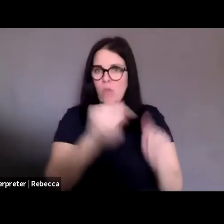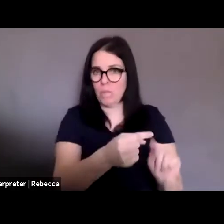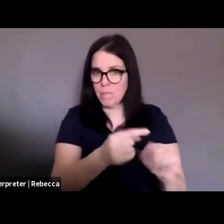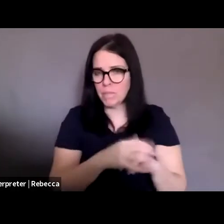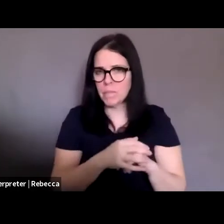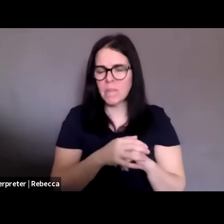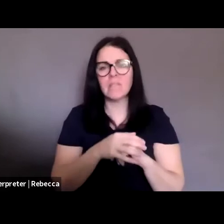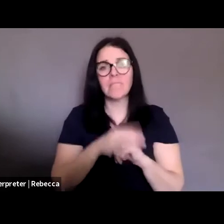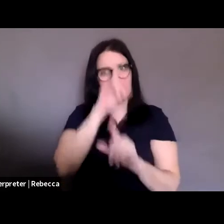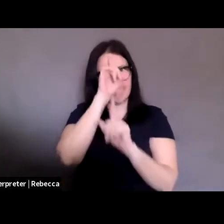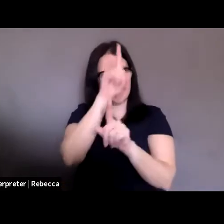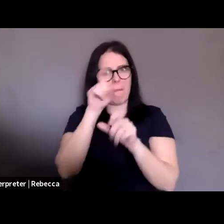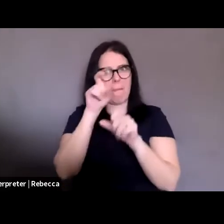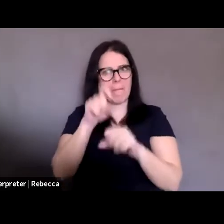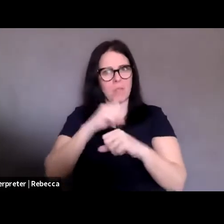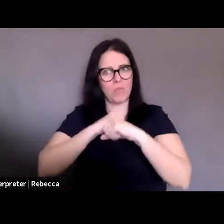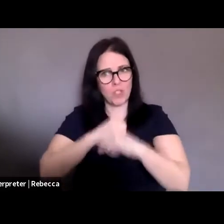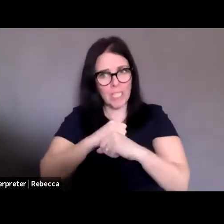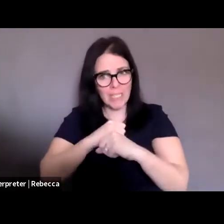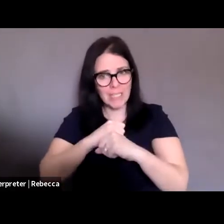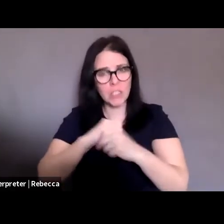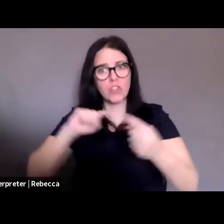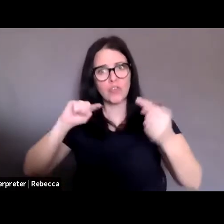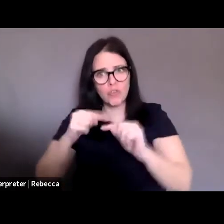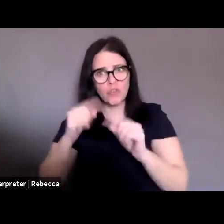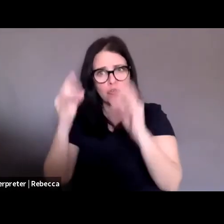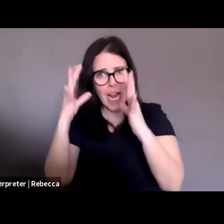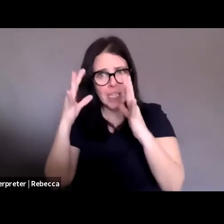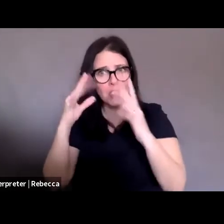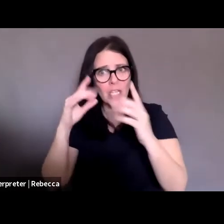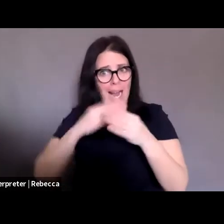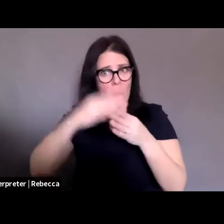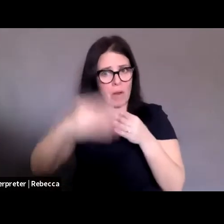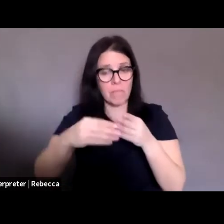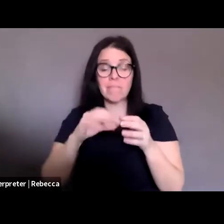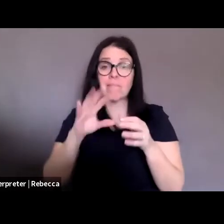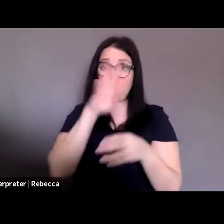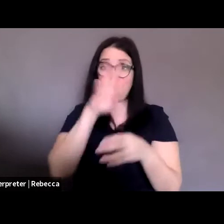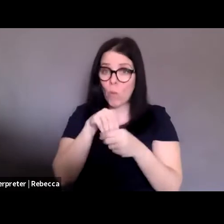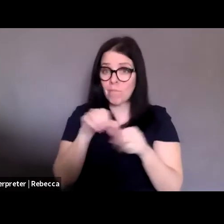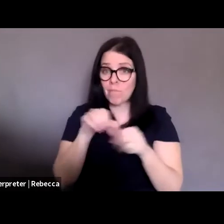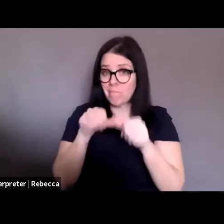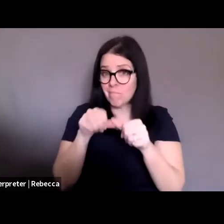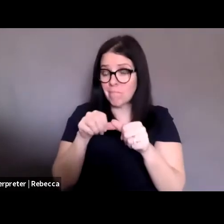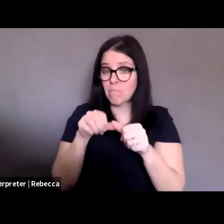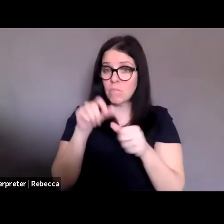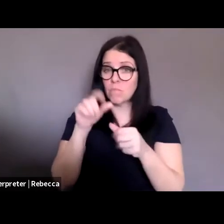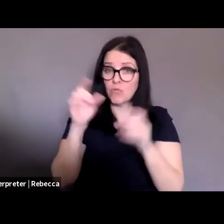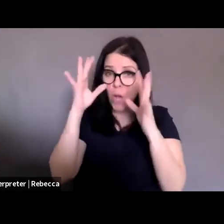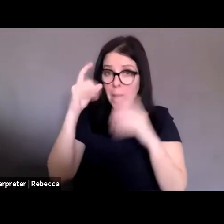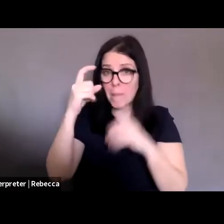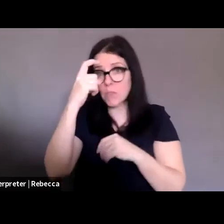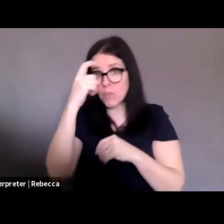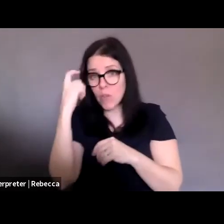outcomes, including the ongoing harm of trauma and abuse, the homicide of victims